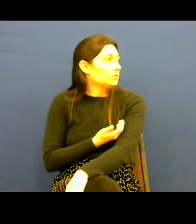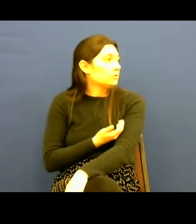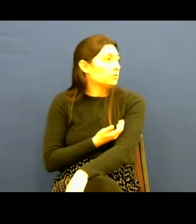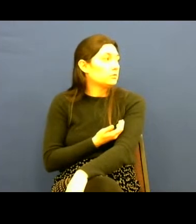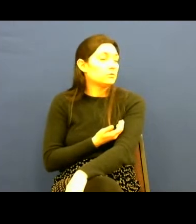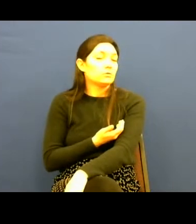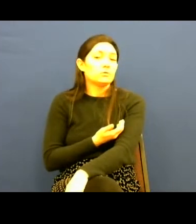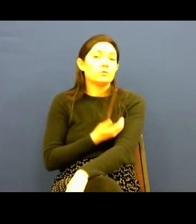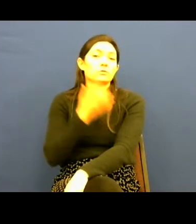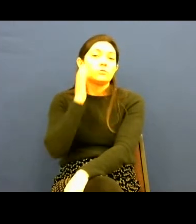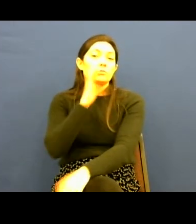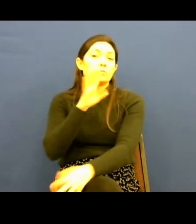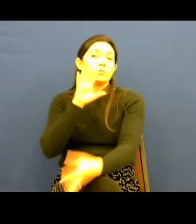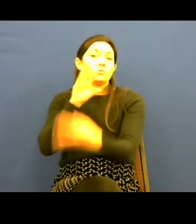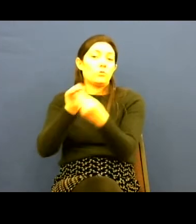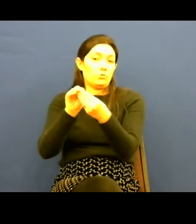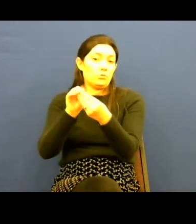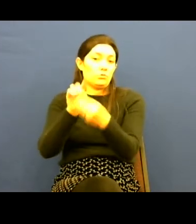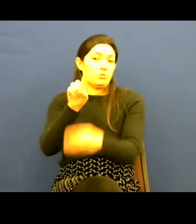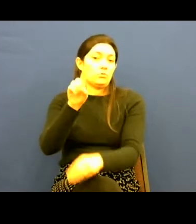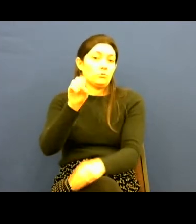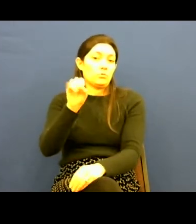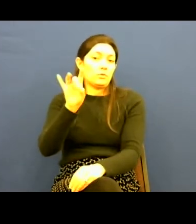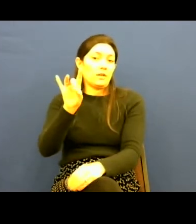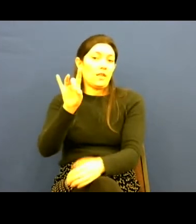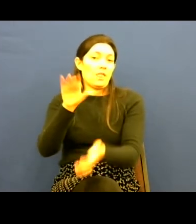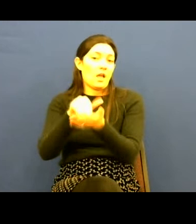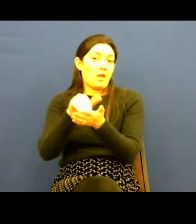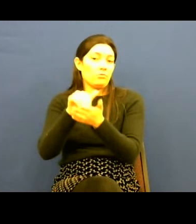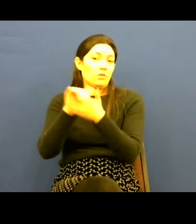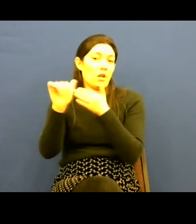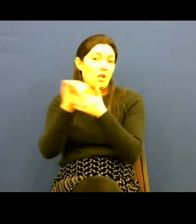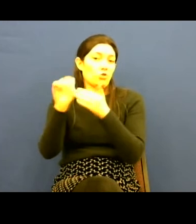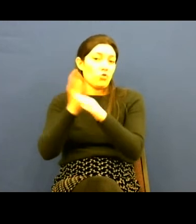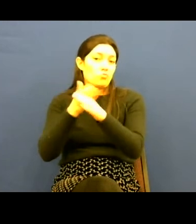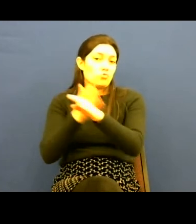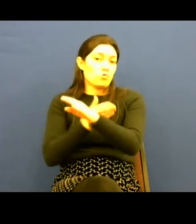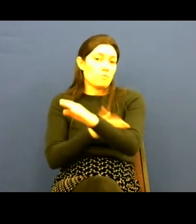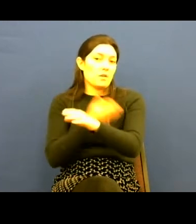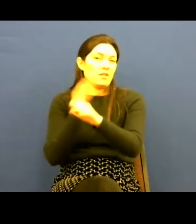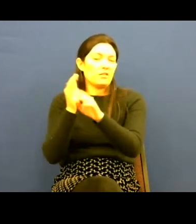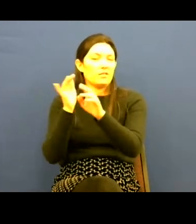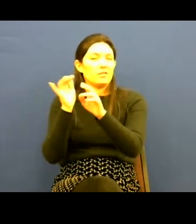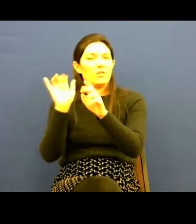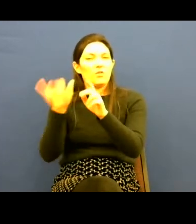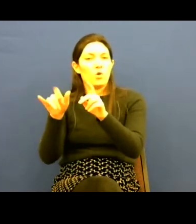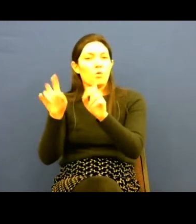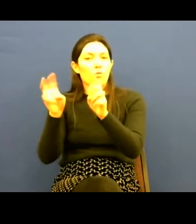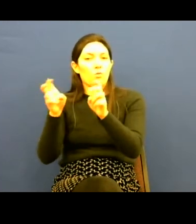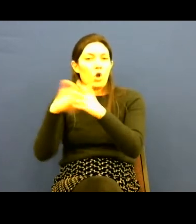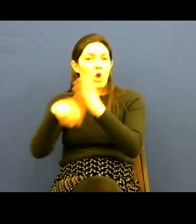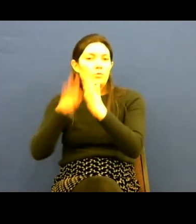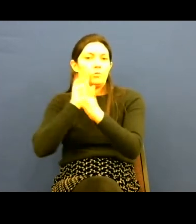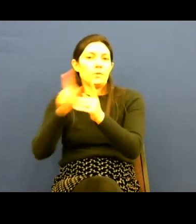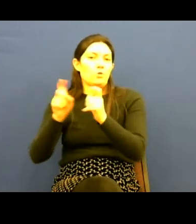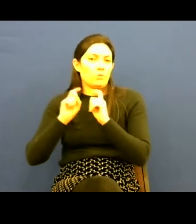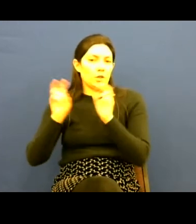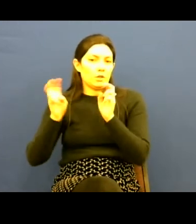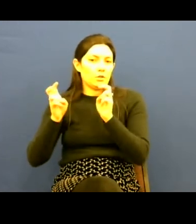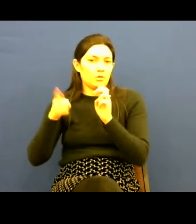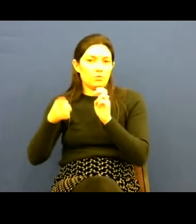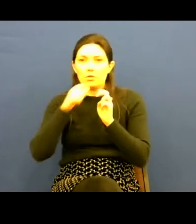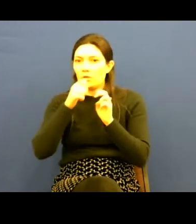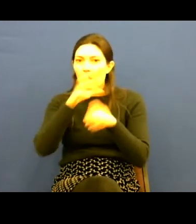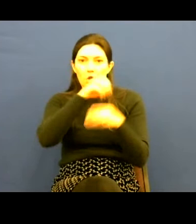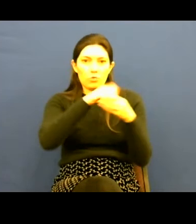be almost $108,000 worth of improvements. Those essentially are getting donated. They're not including that in